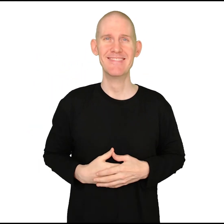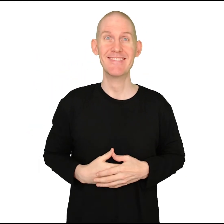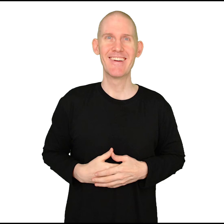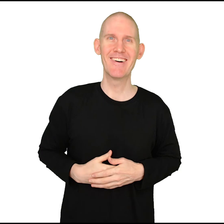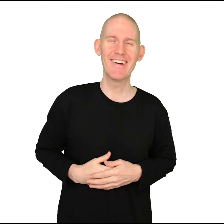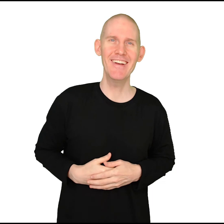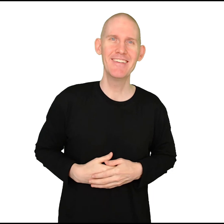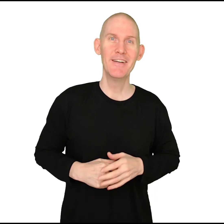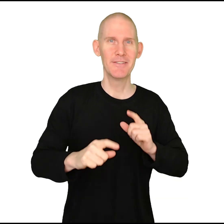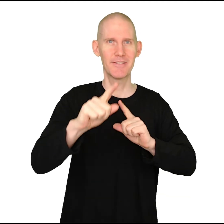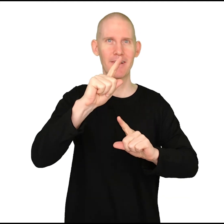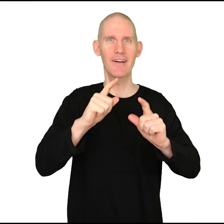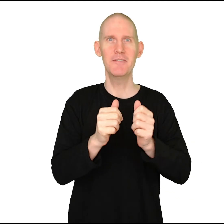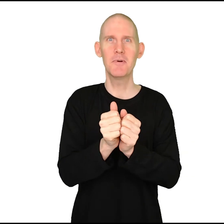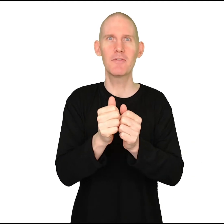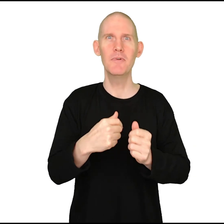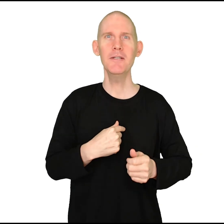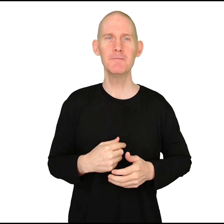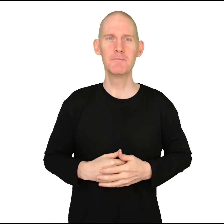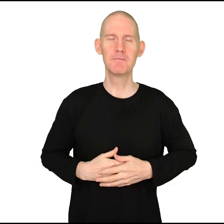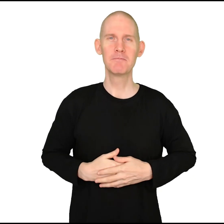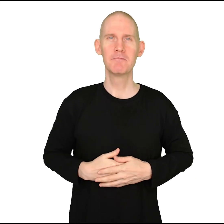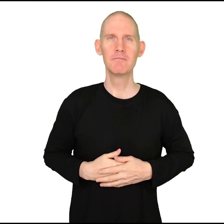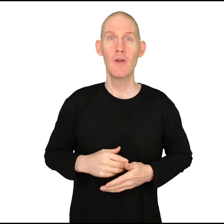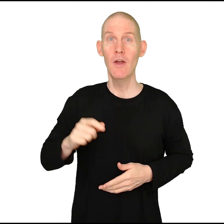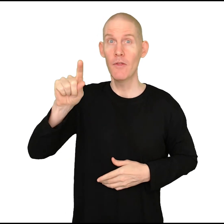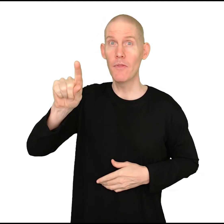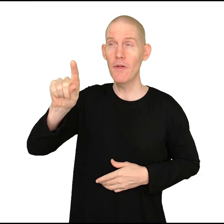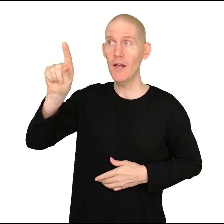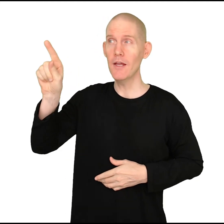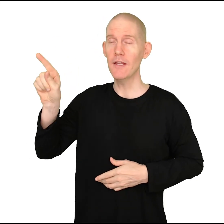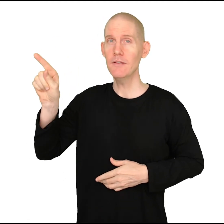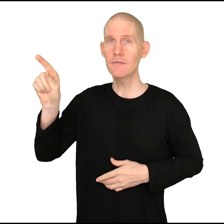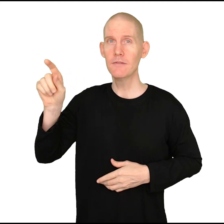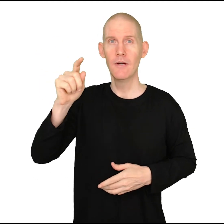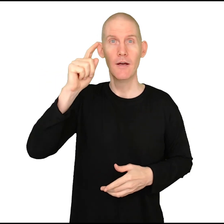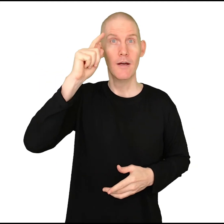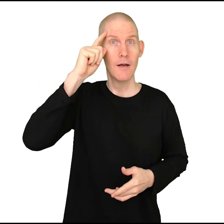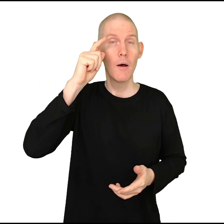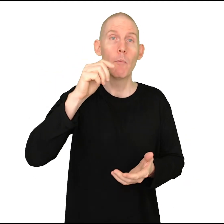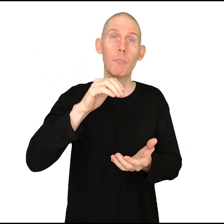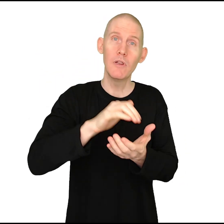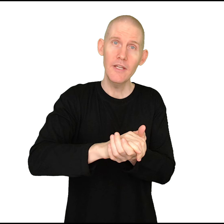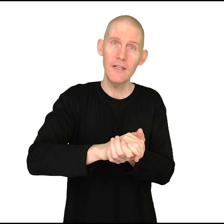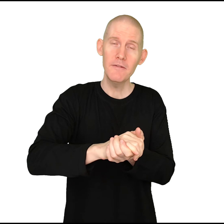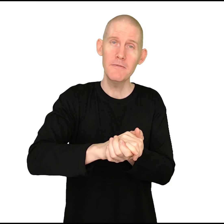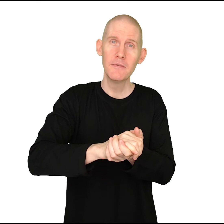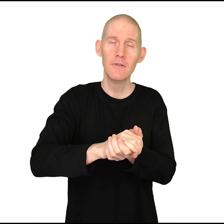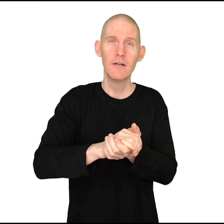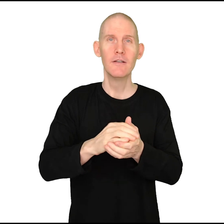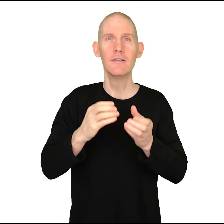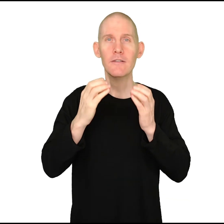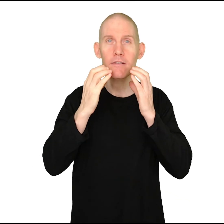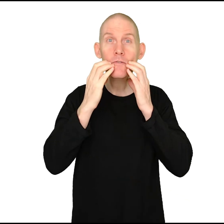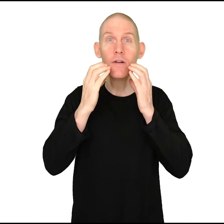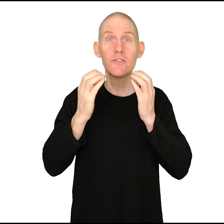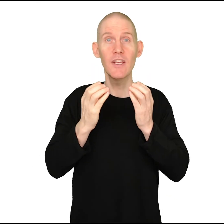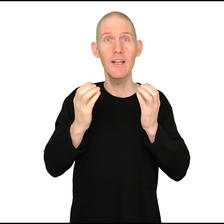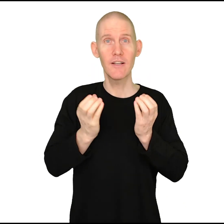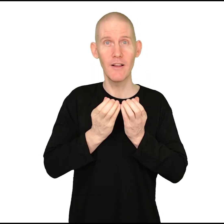All right, sign with me. They believe Santa Claus.